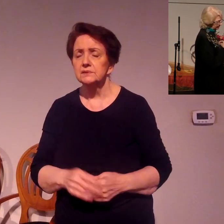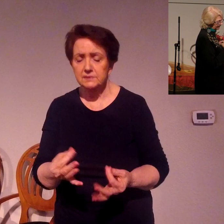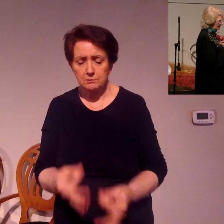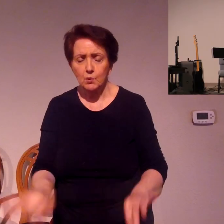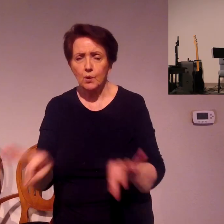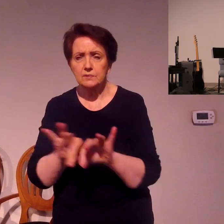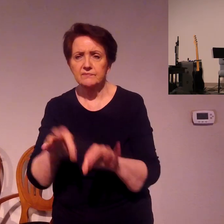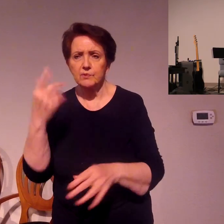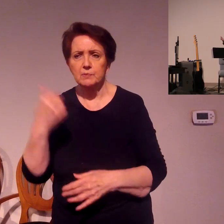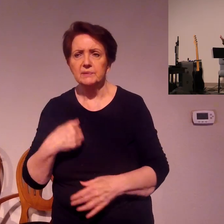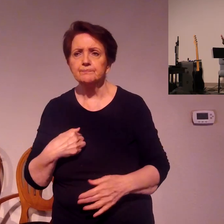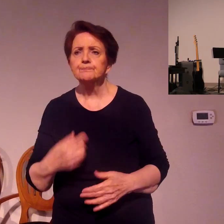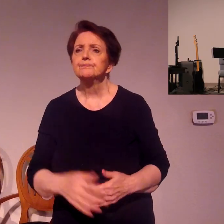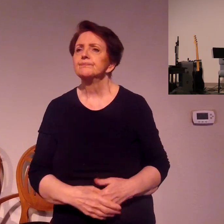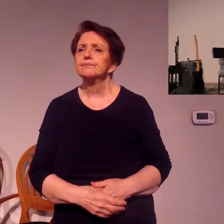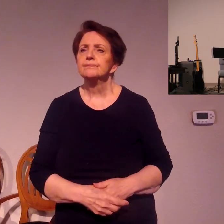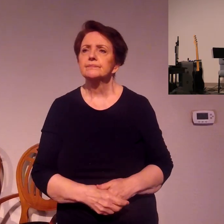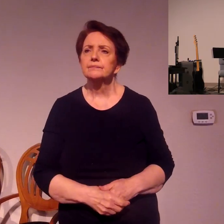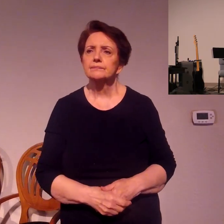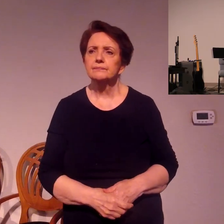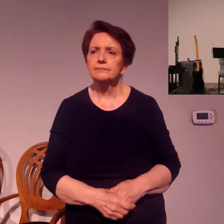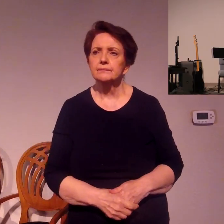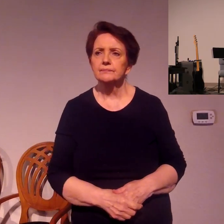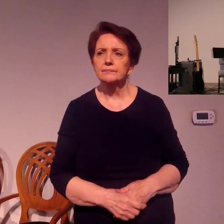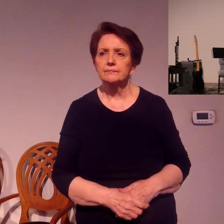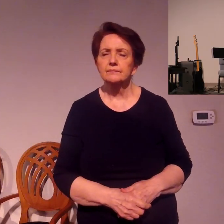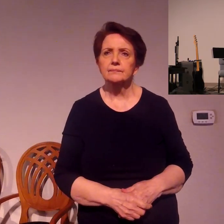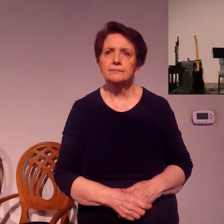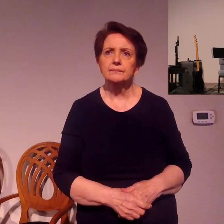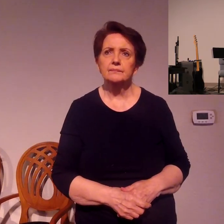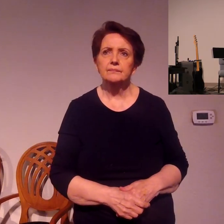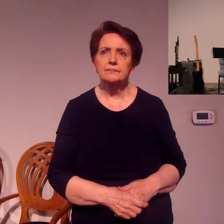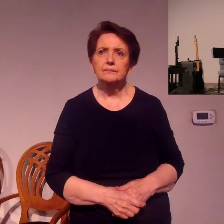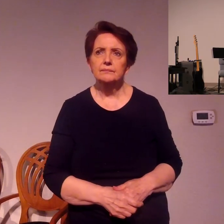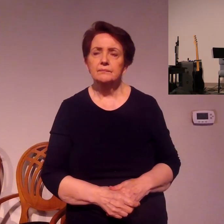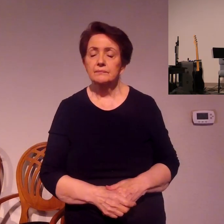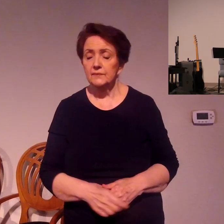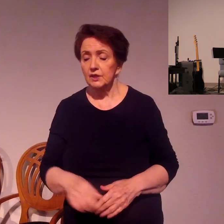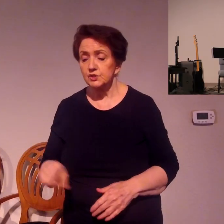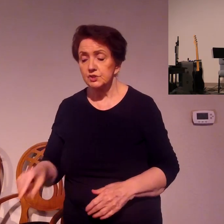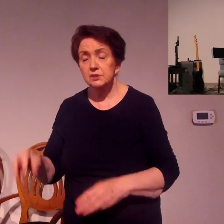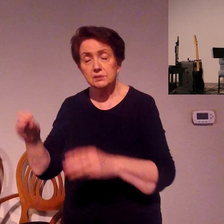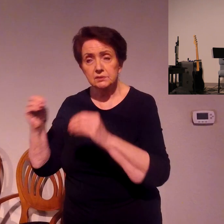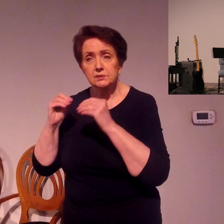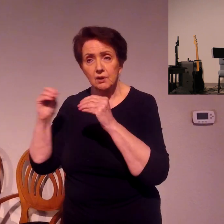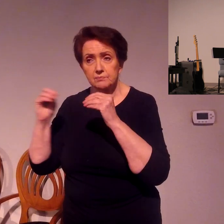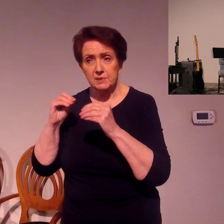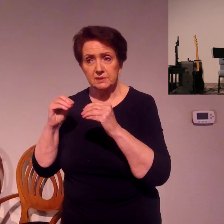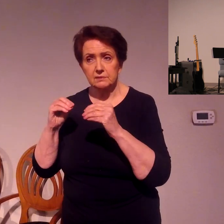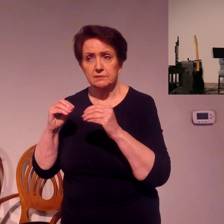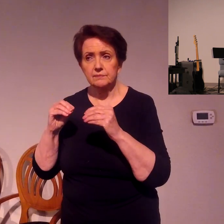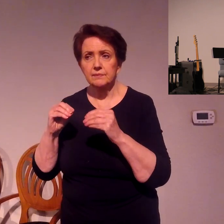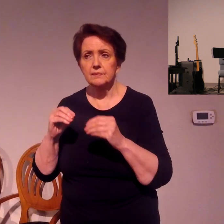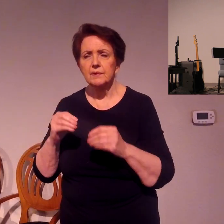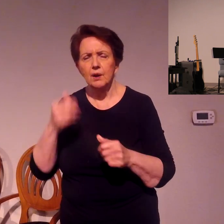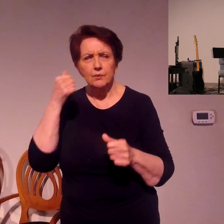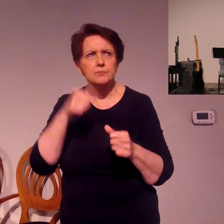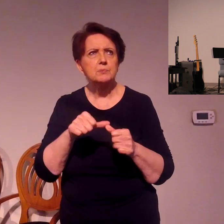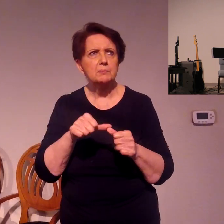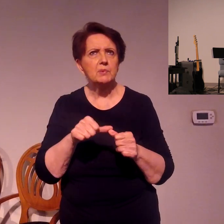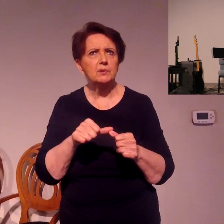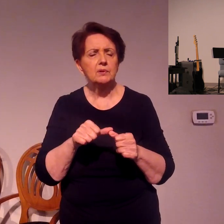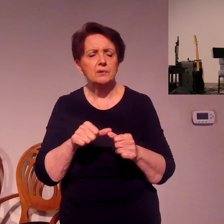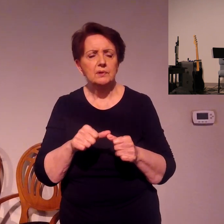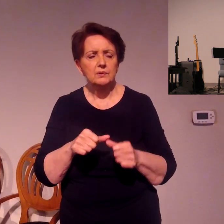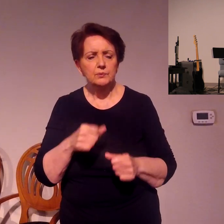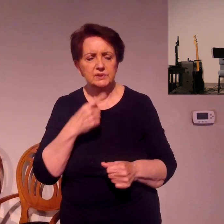me. And finally, we really practice, and Karen has really taught me this. I remember when she started to saying